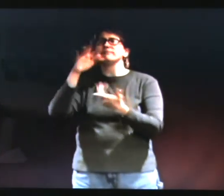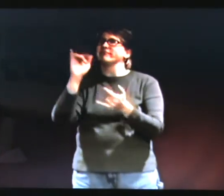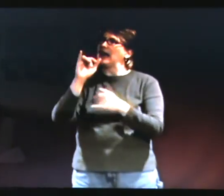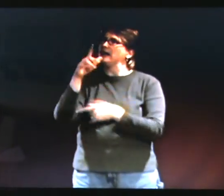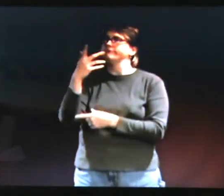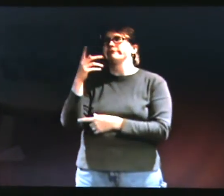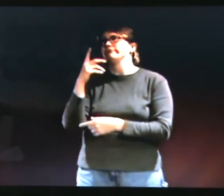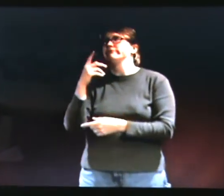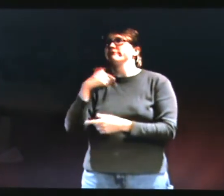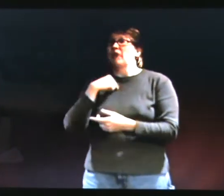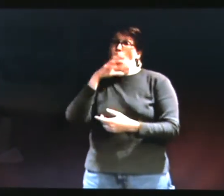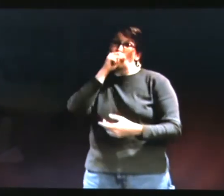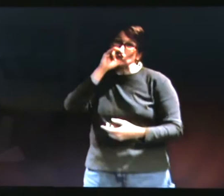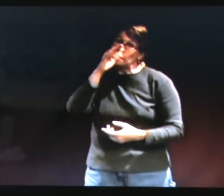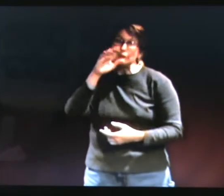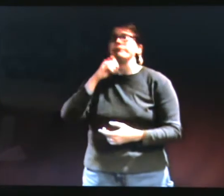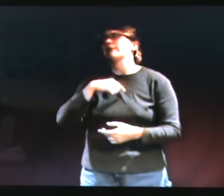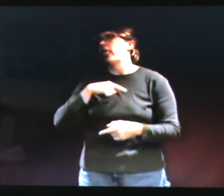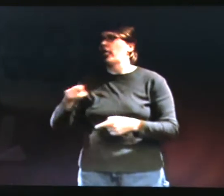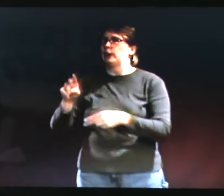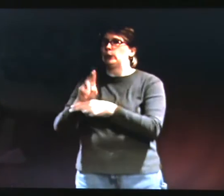we pack that stuff.